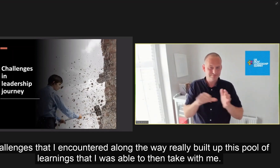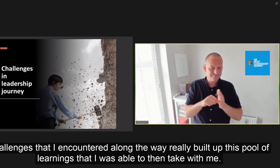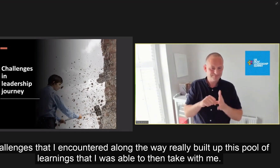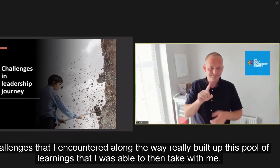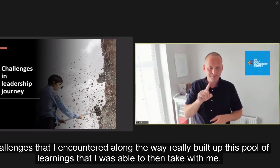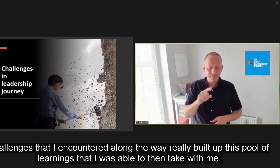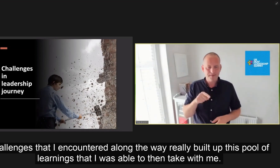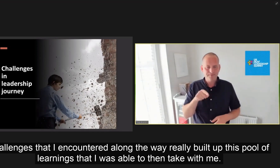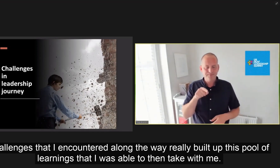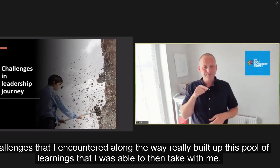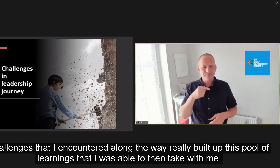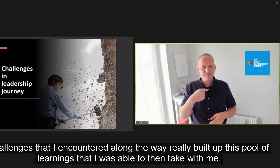was able to then take with me.